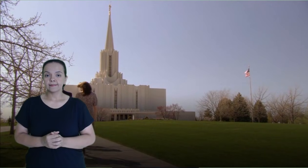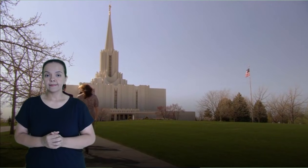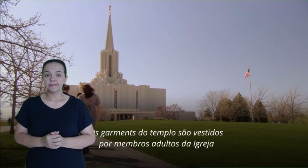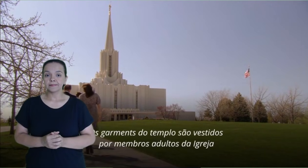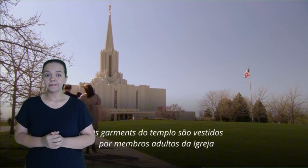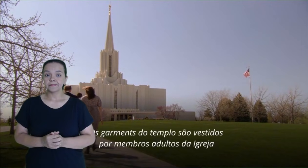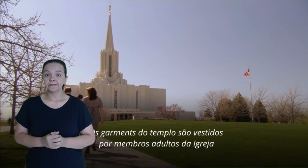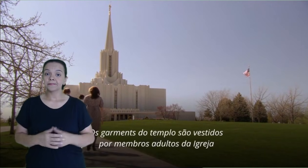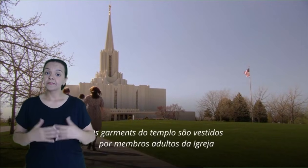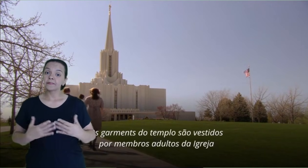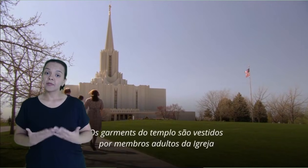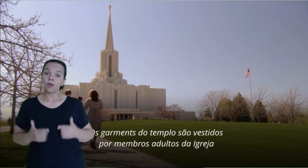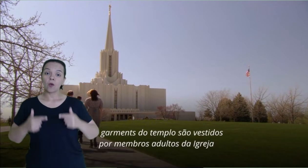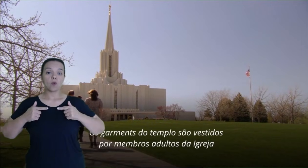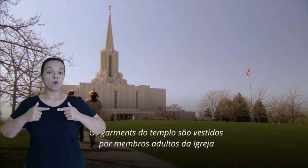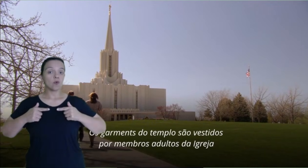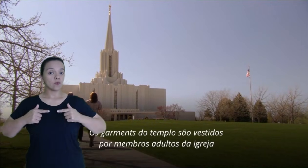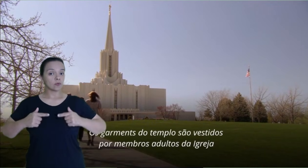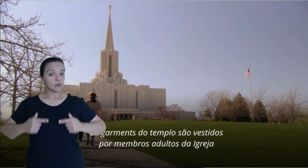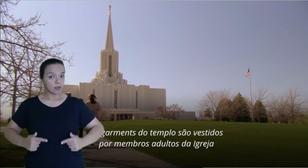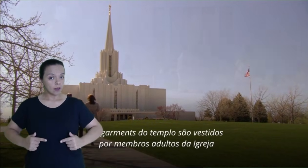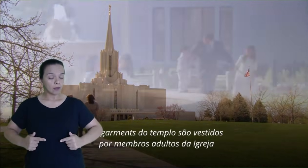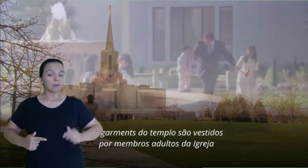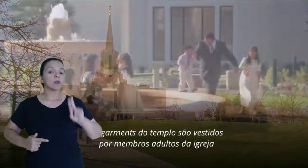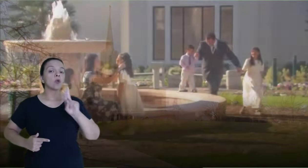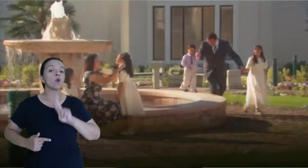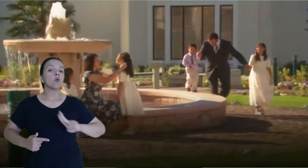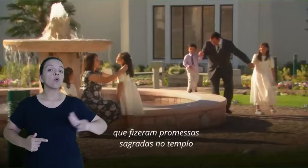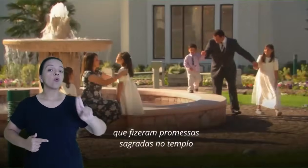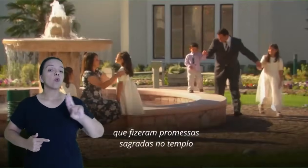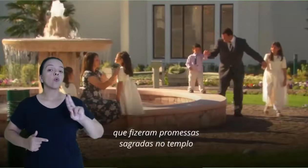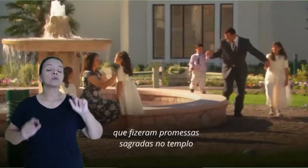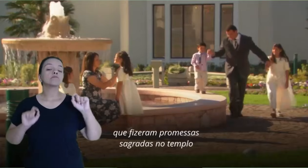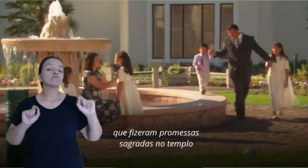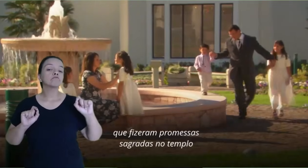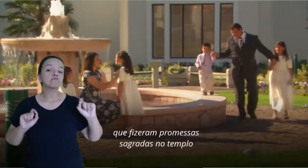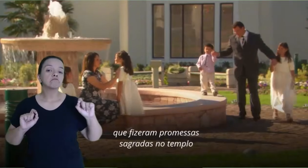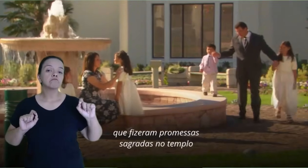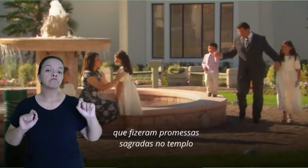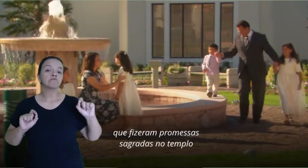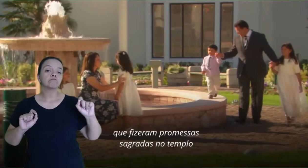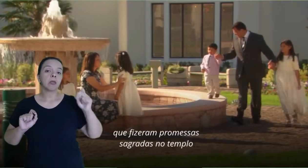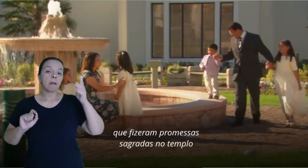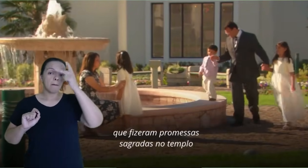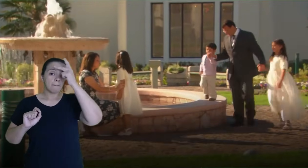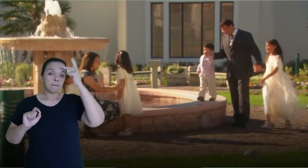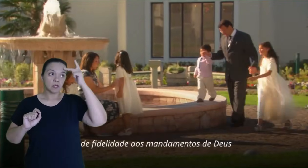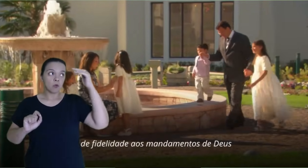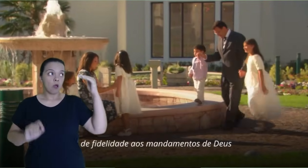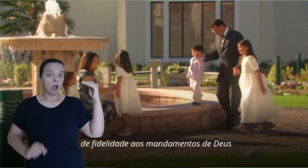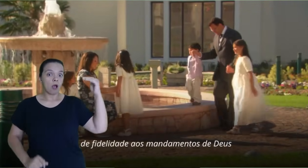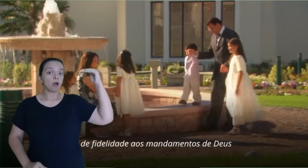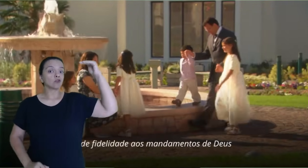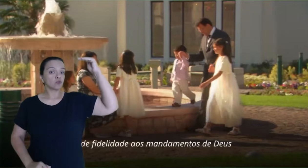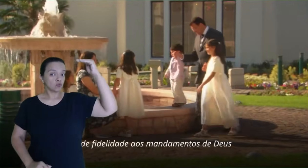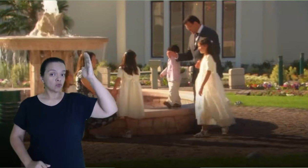Temple garments are worn by adult members of the church who have made sacred promises in the temple to keep God's commandments and